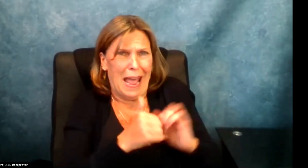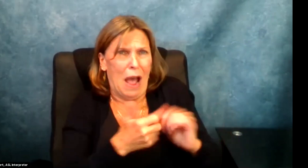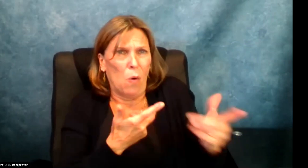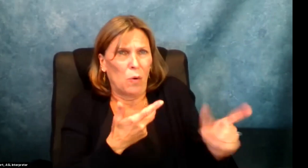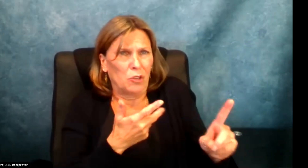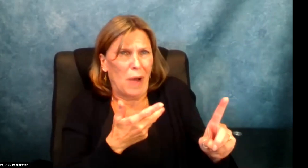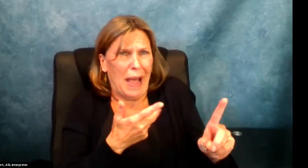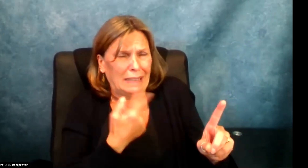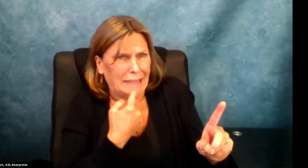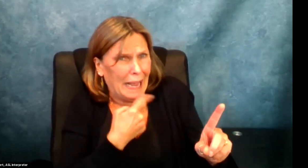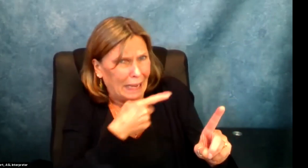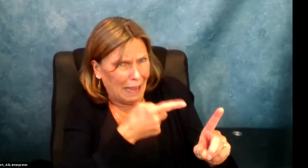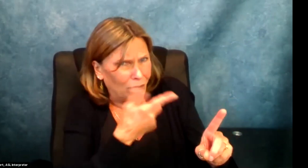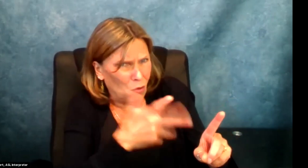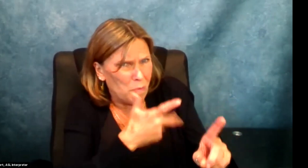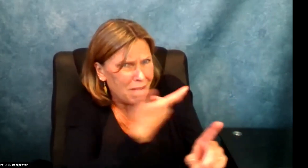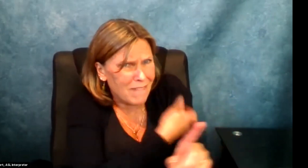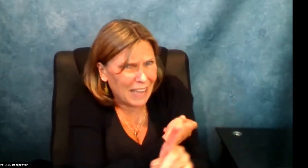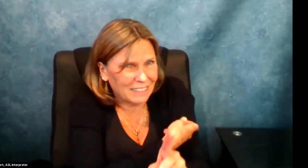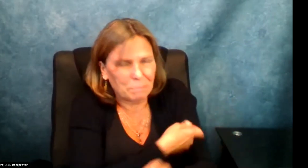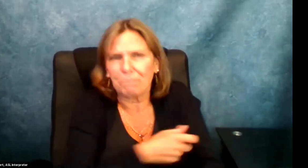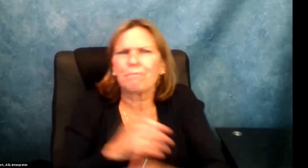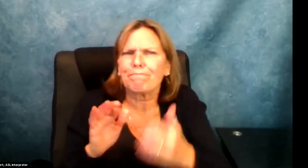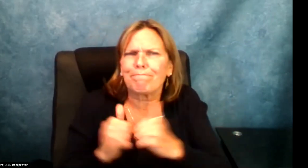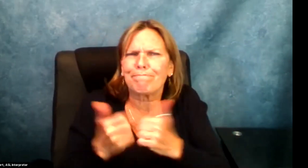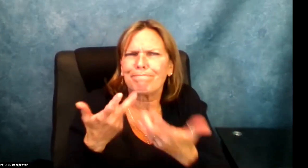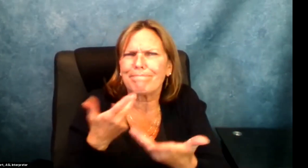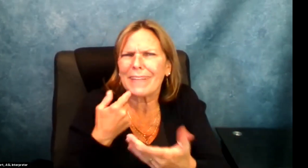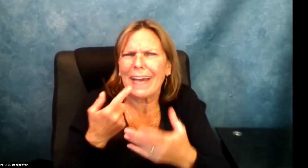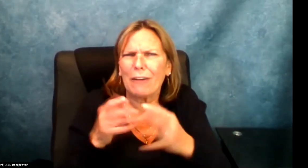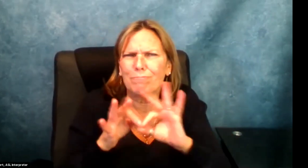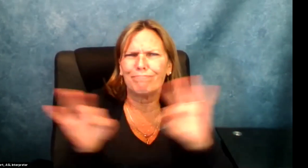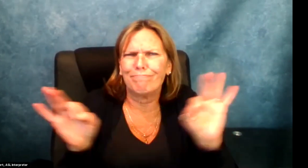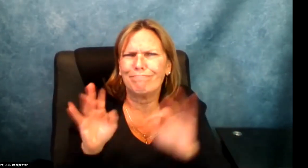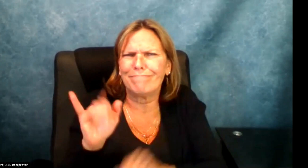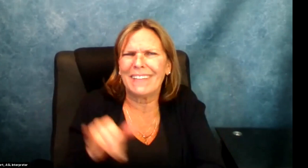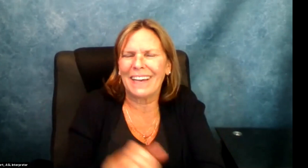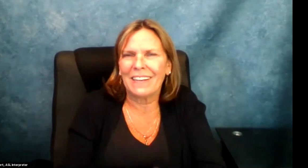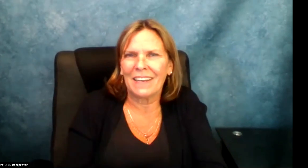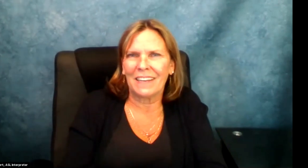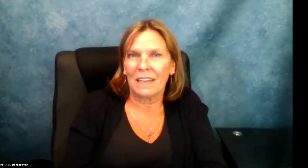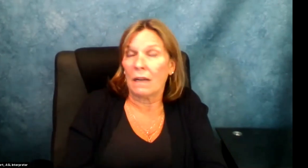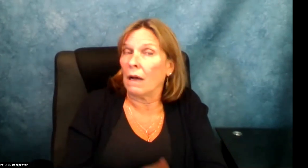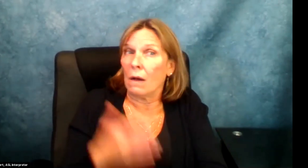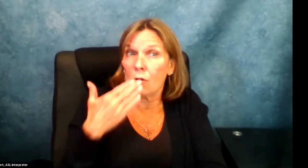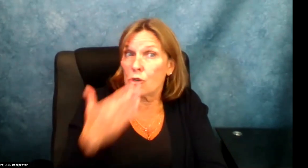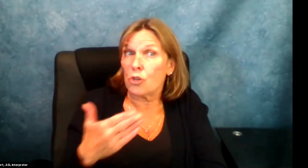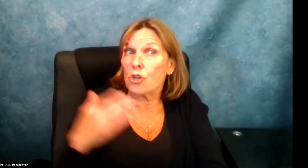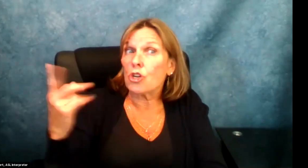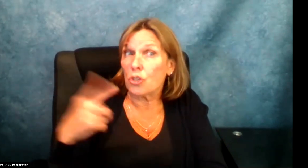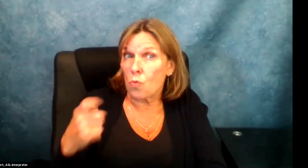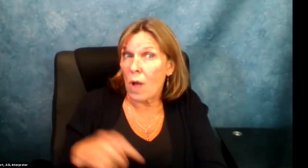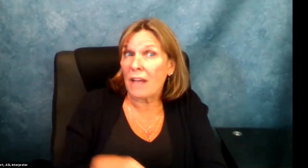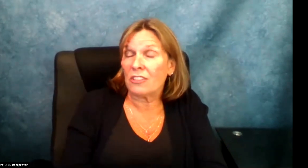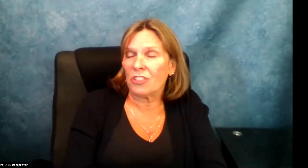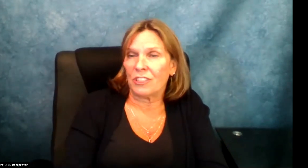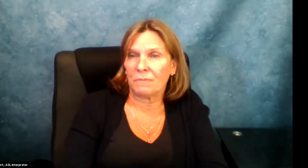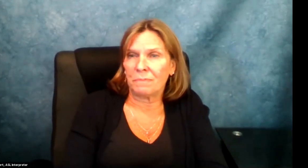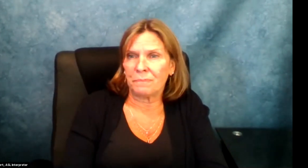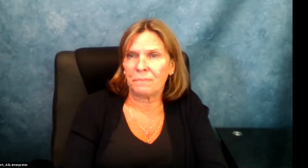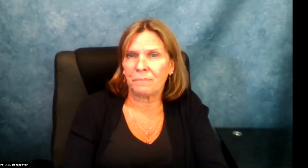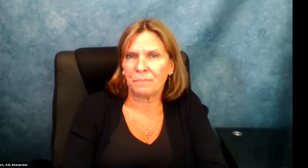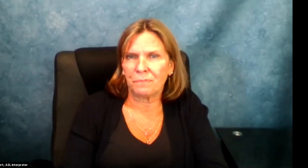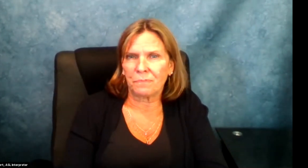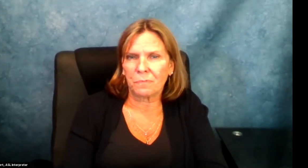around that, navigating that conversation. Wow, that is such a good question, and one